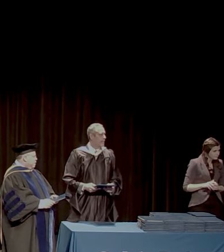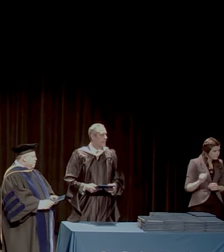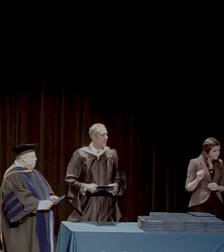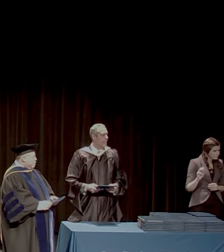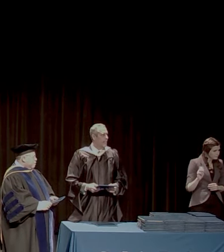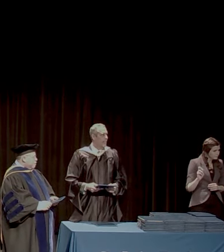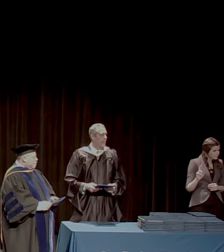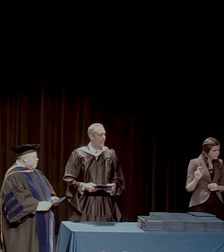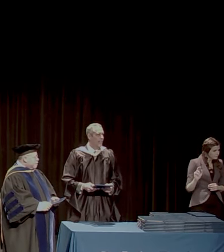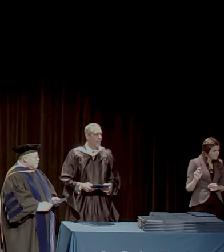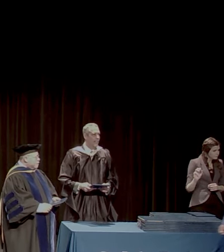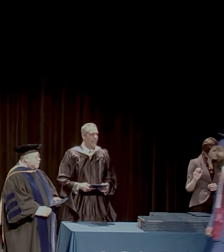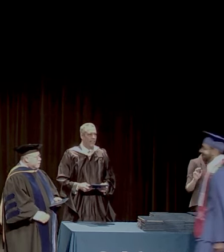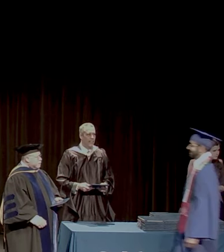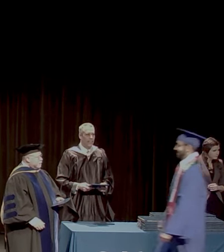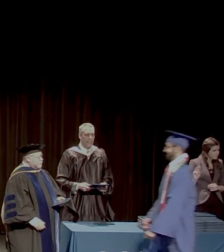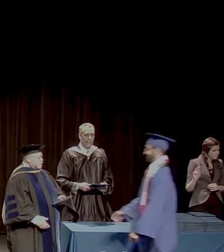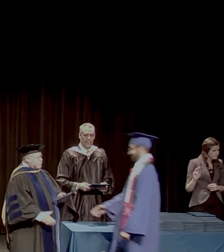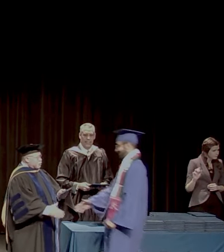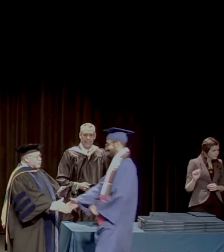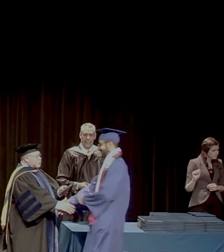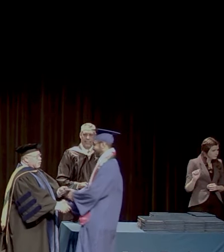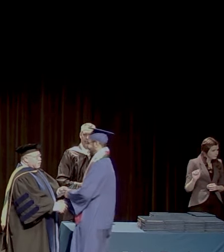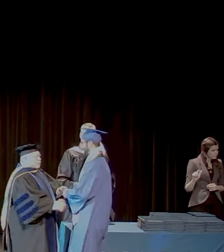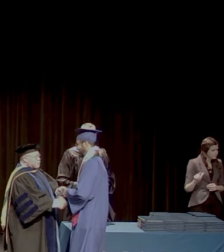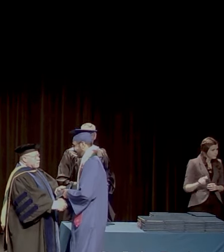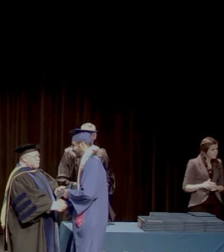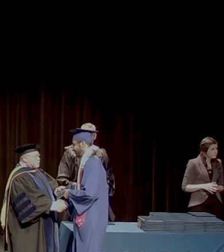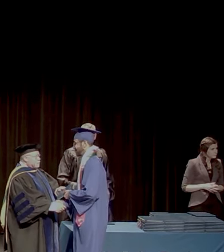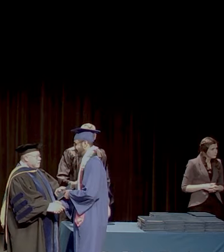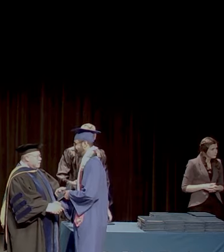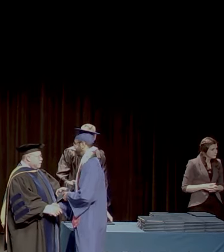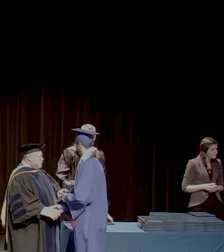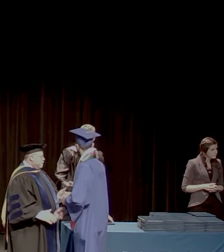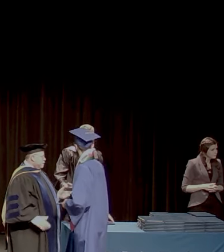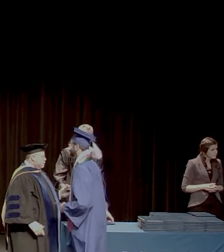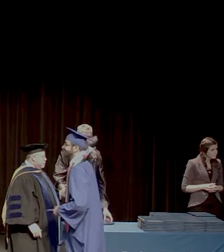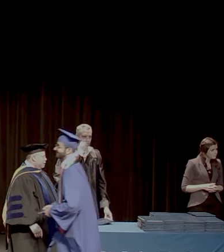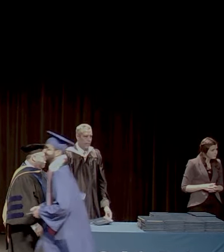Amar Al-Jaboubi, Associate in Applied Science, Simulation Technology.